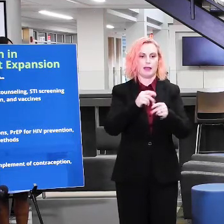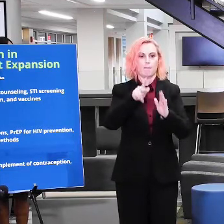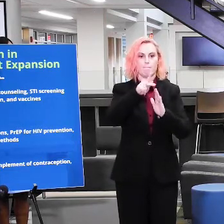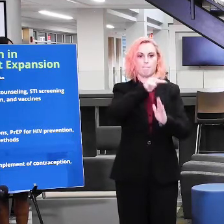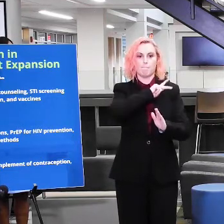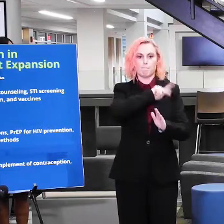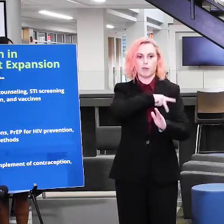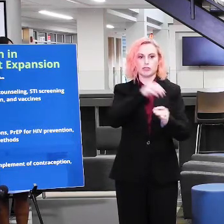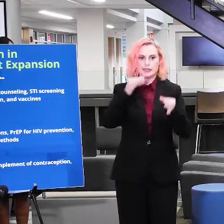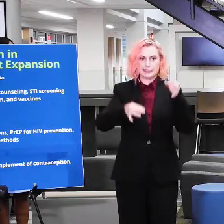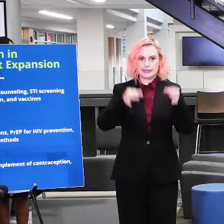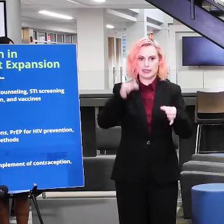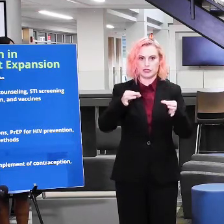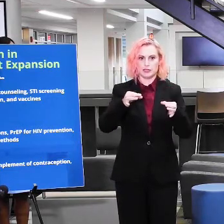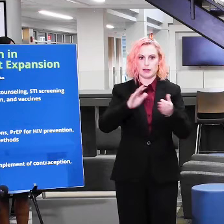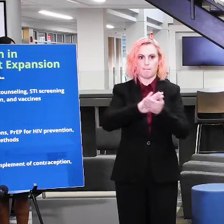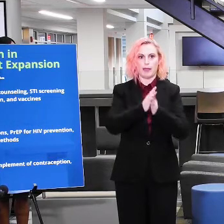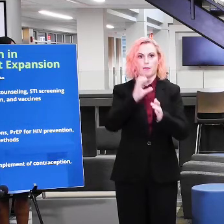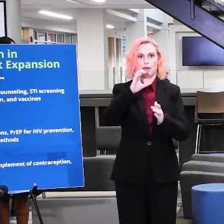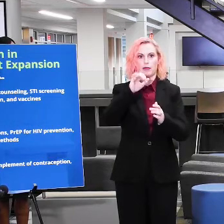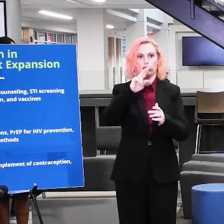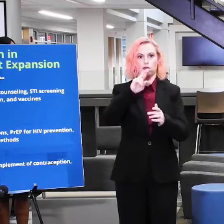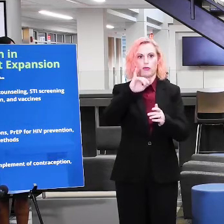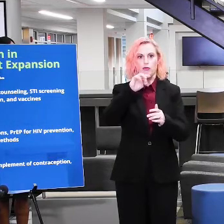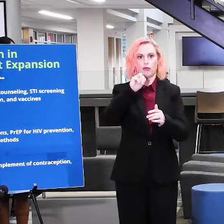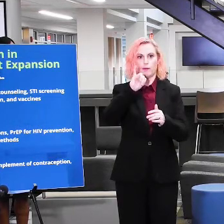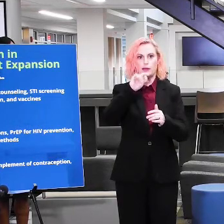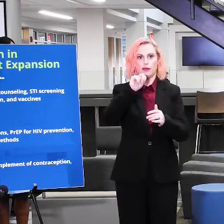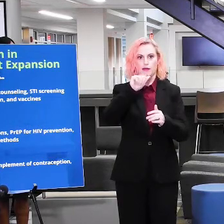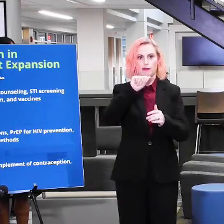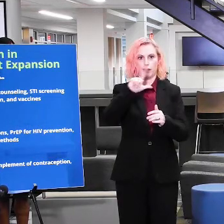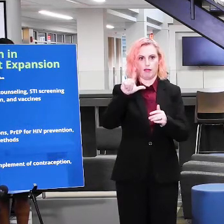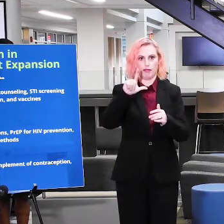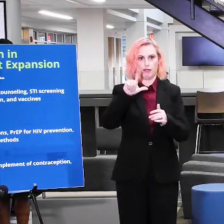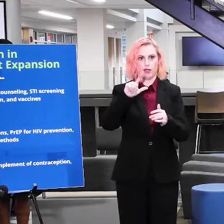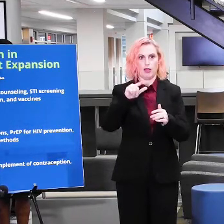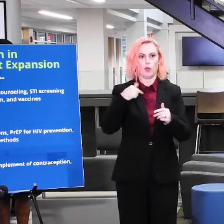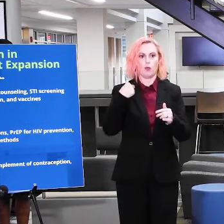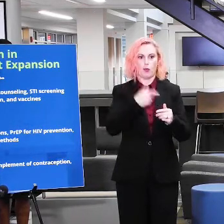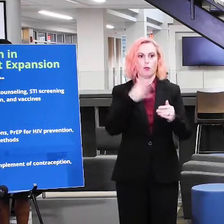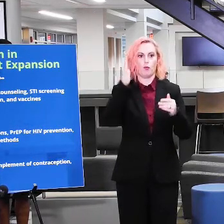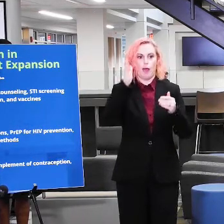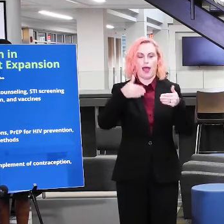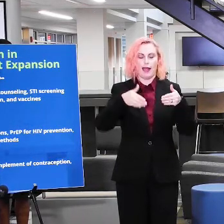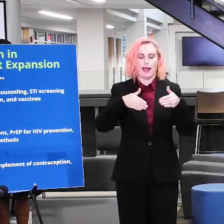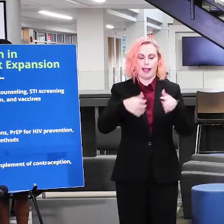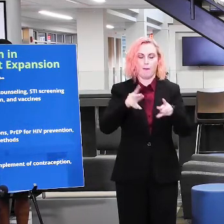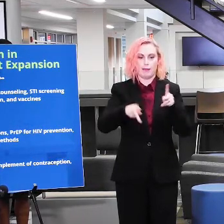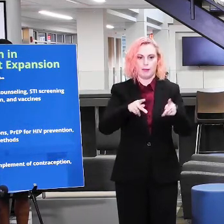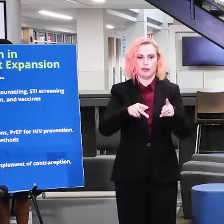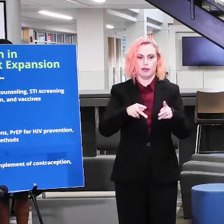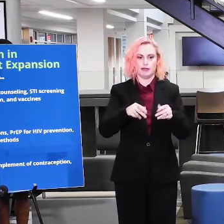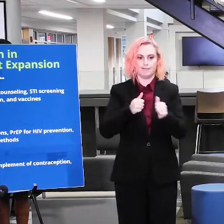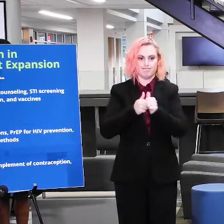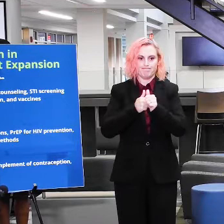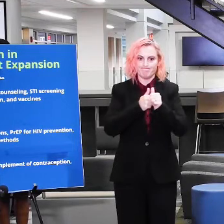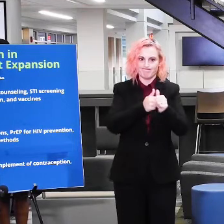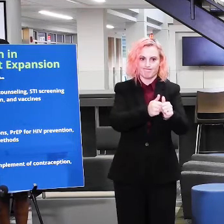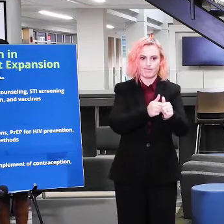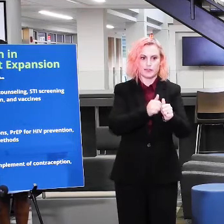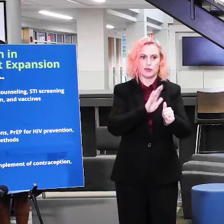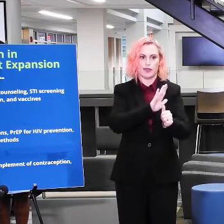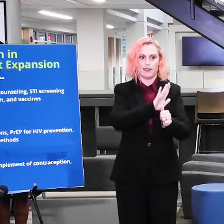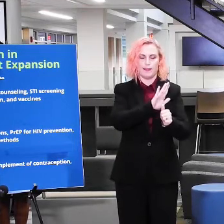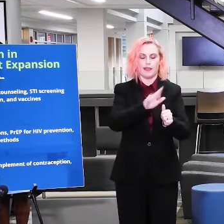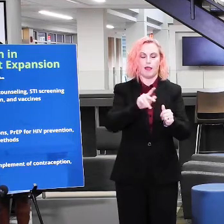impede a person's ability to pursue reproductive options that they, in their personal belief and assessment, deem